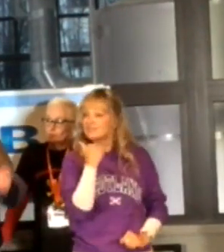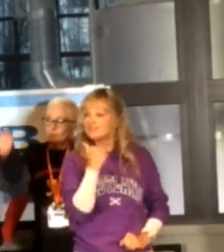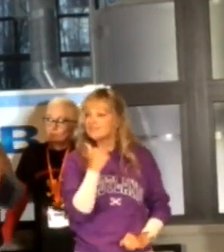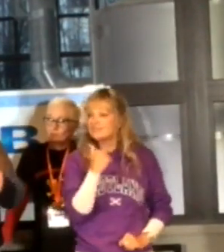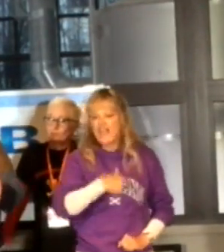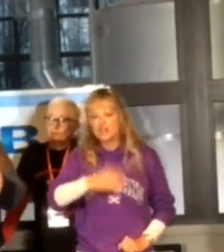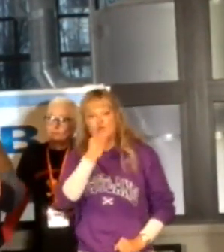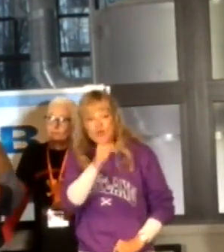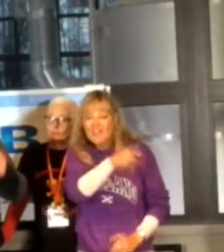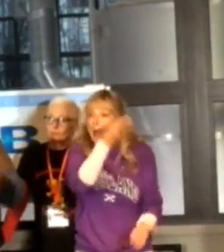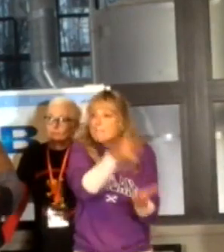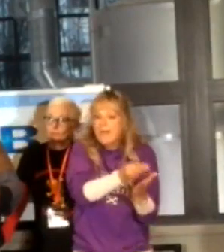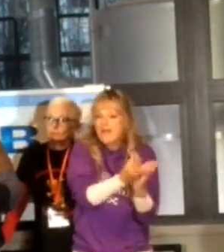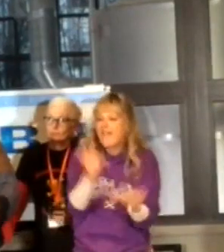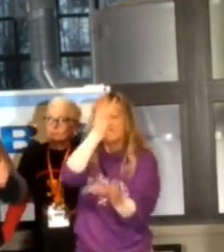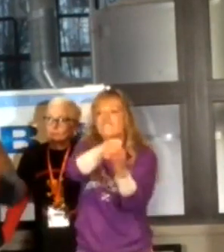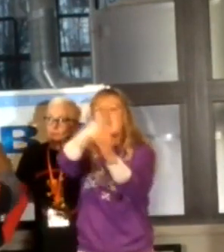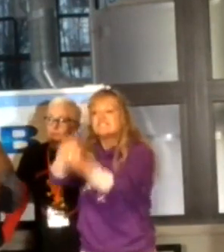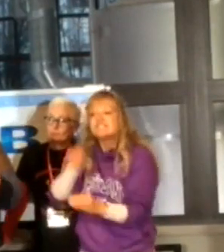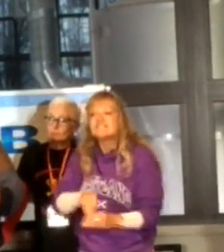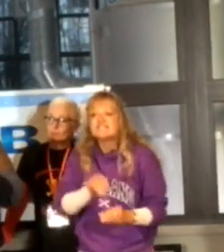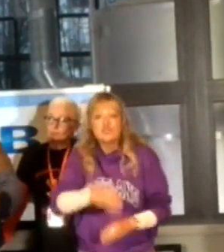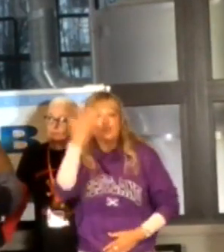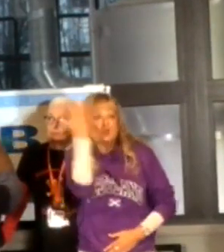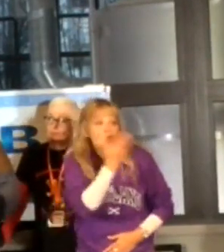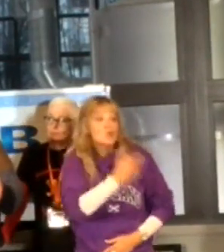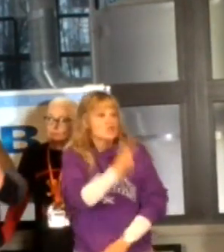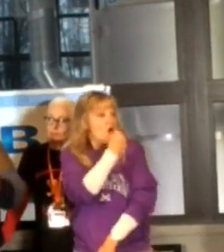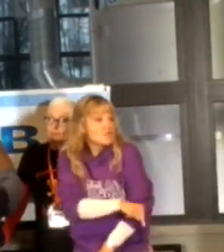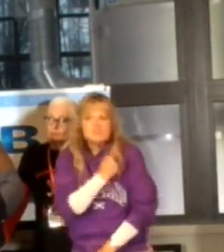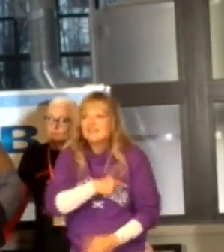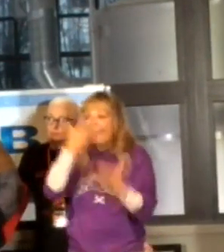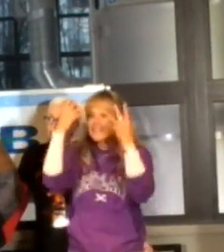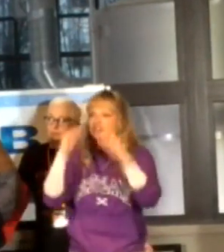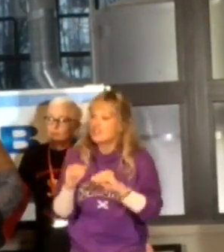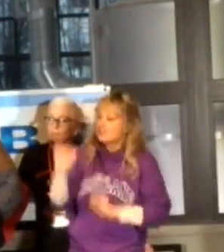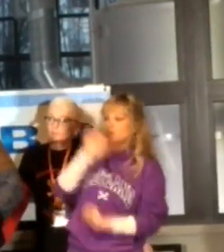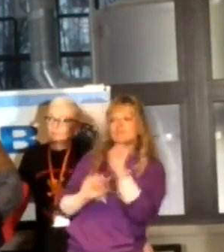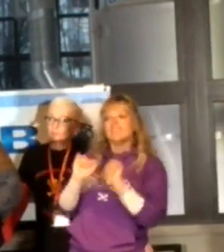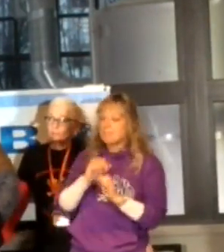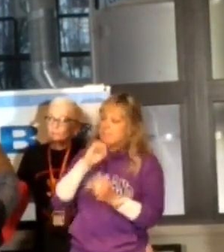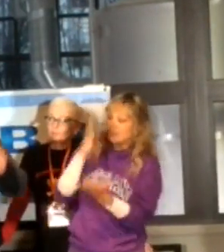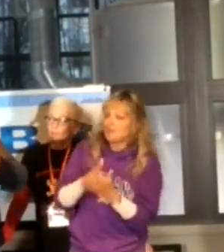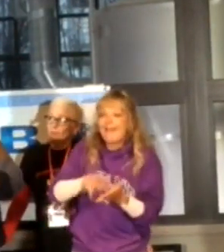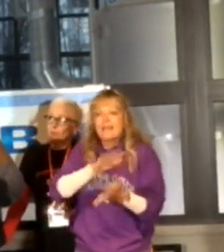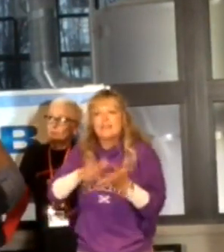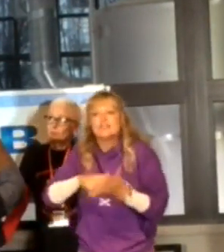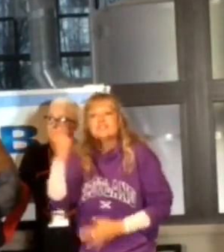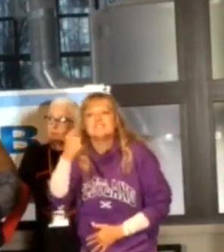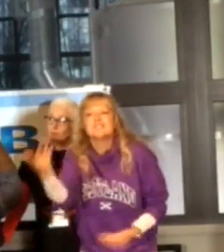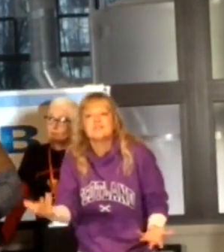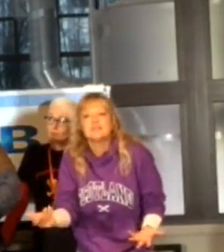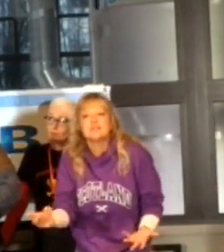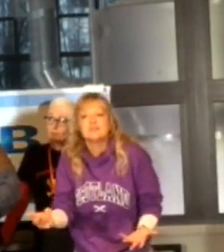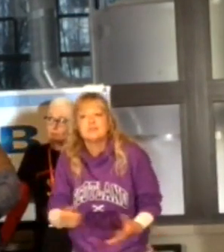to use that money and invest it in our schools or hospitals and to defend our NHS. We're also serving